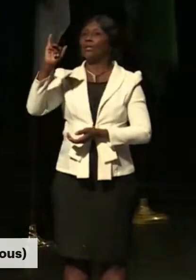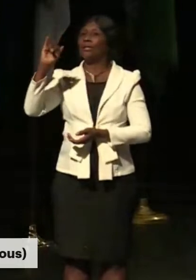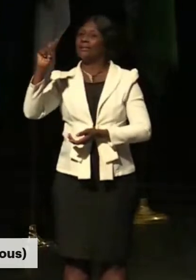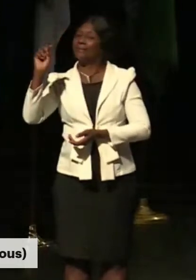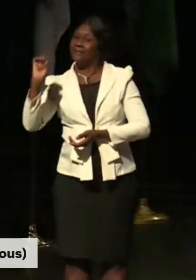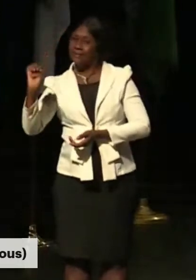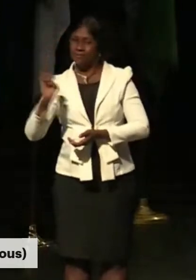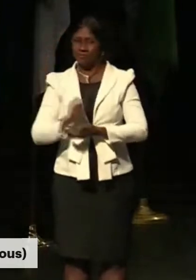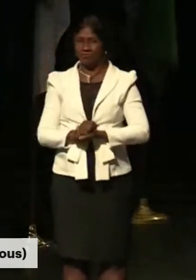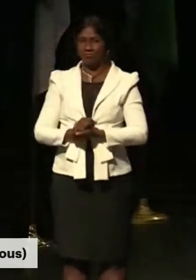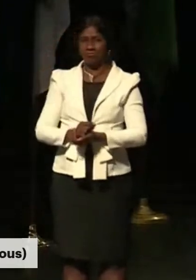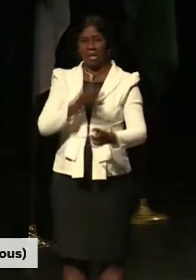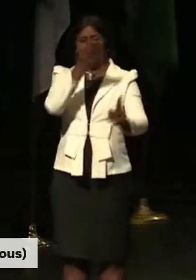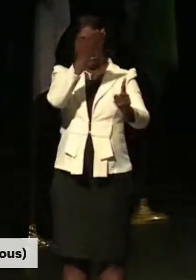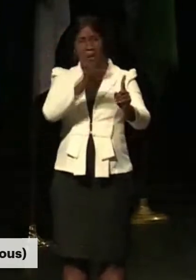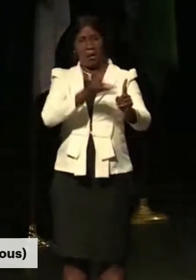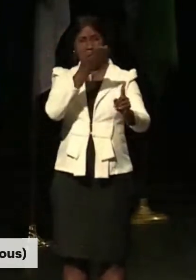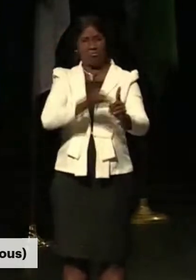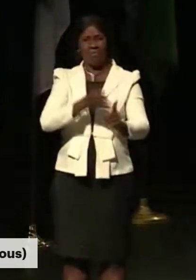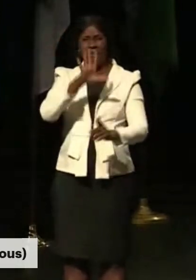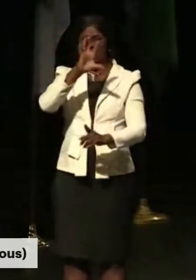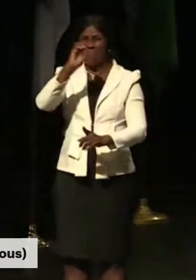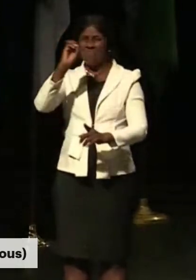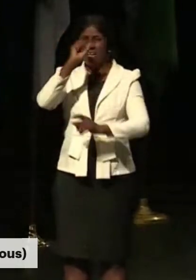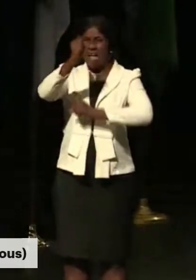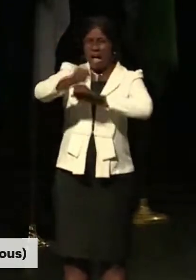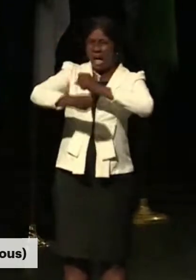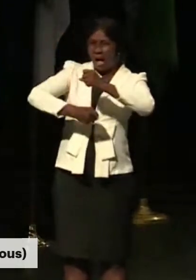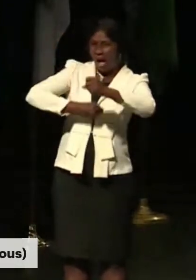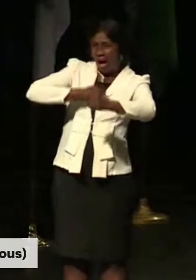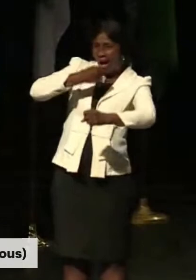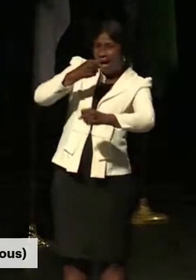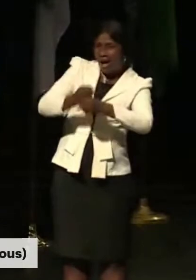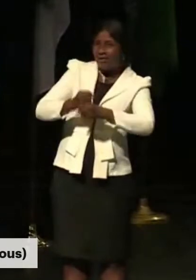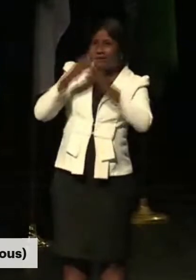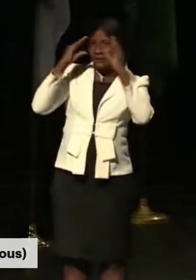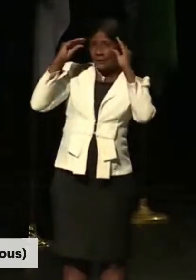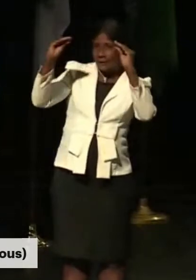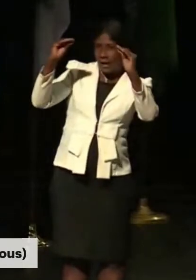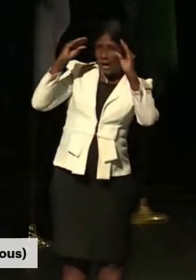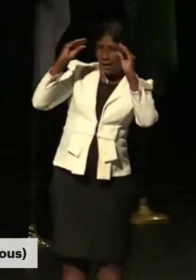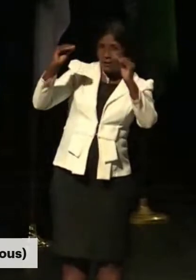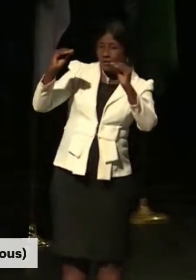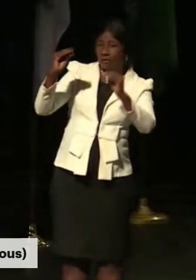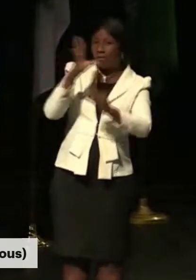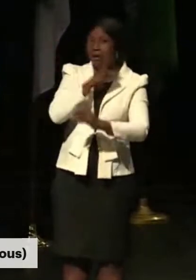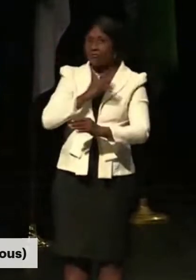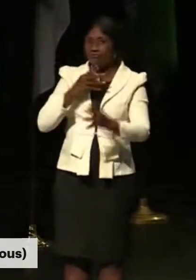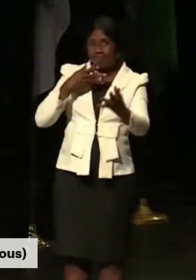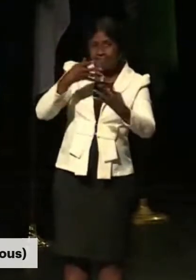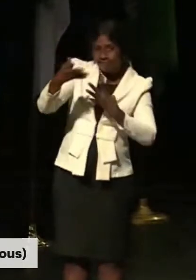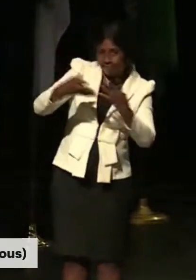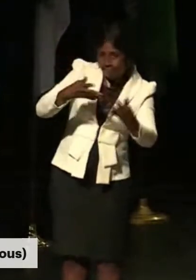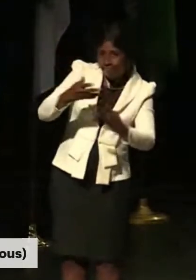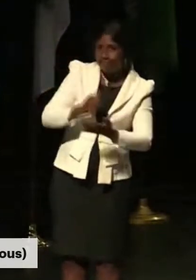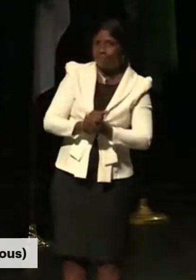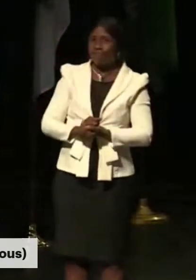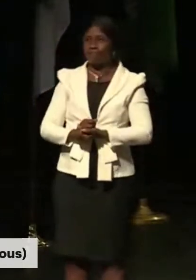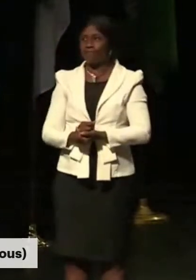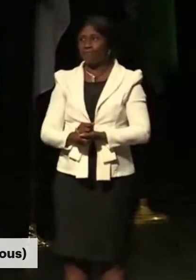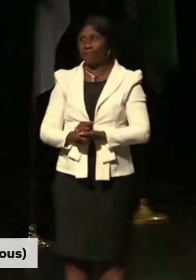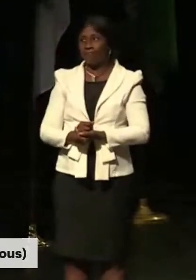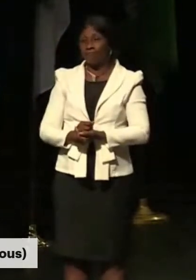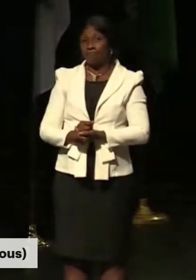musician with over 50 years experience in teaching and international consulting related to steel orchestras. He